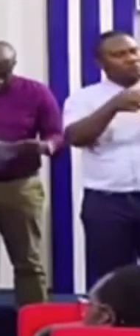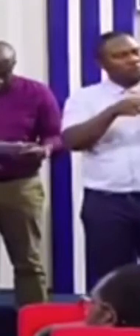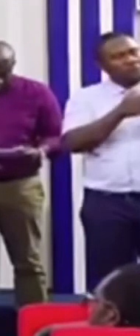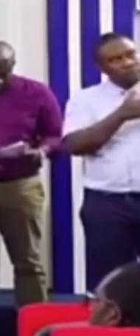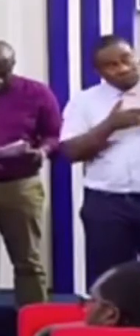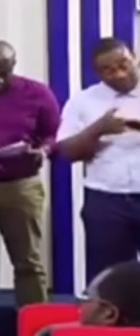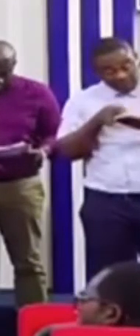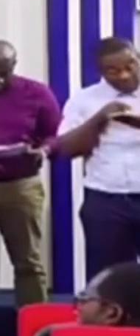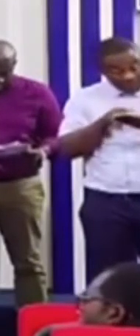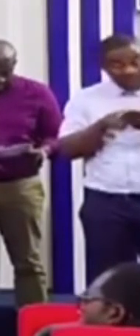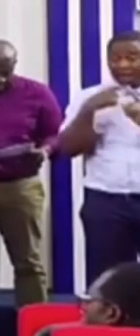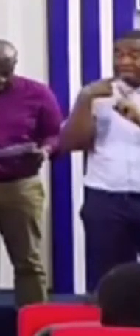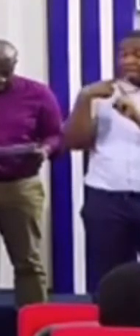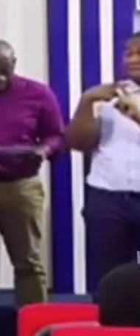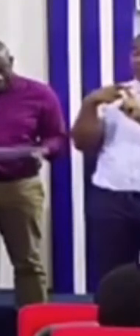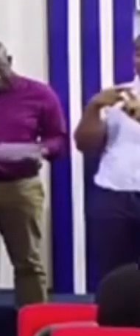back as positive